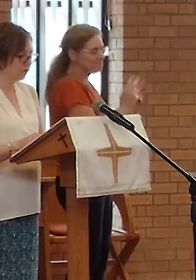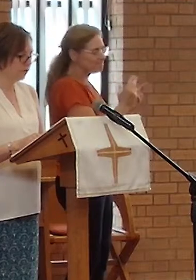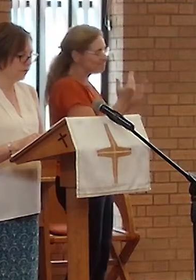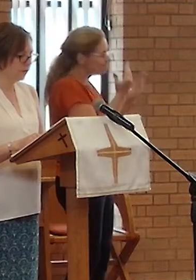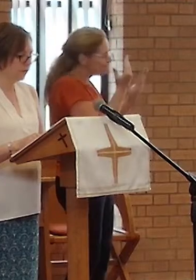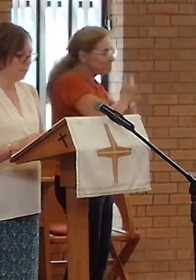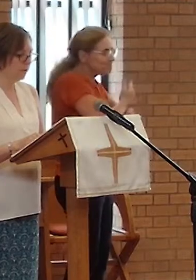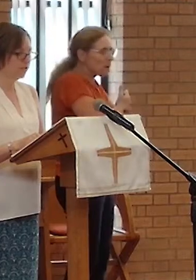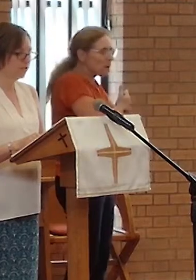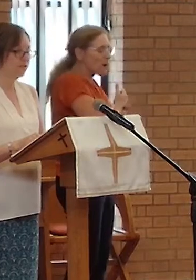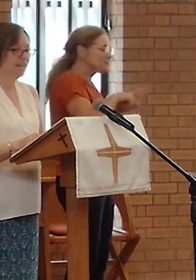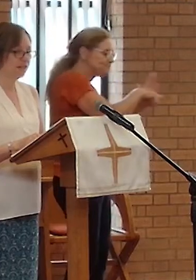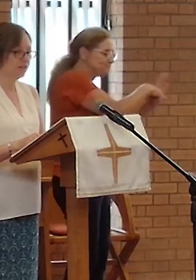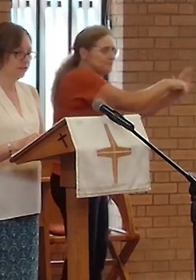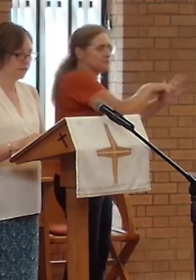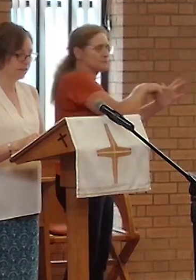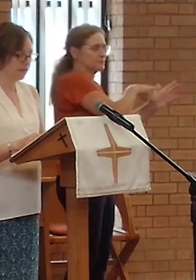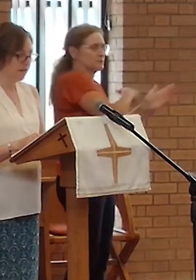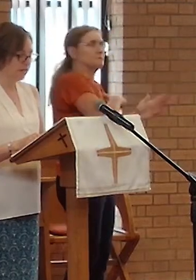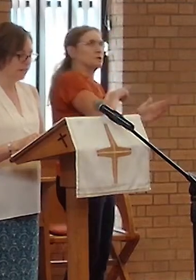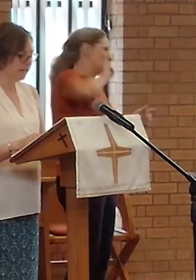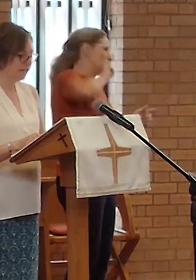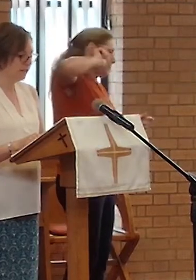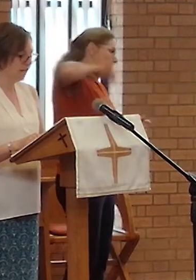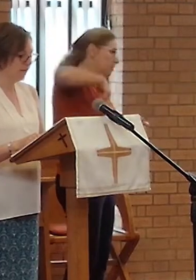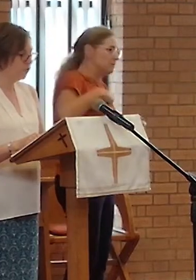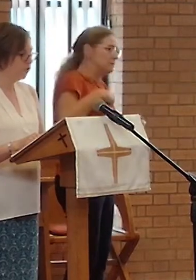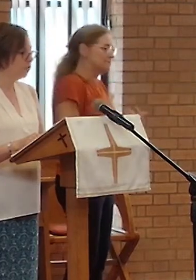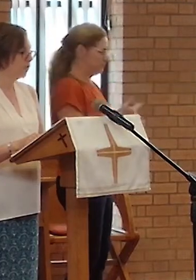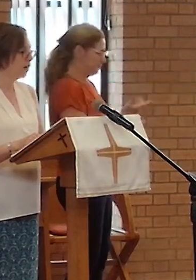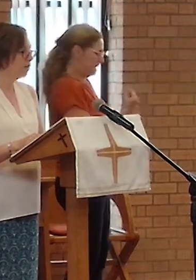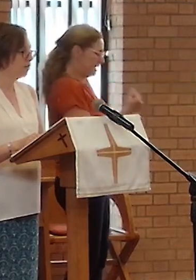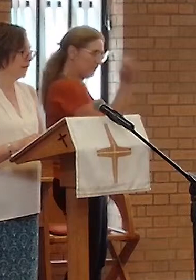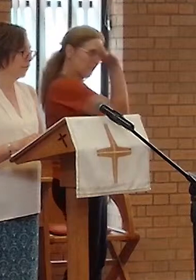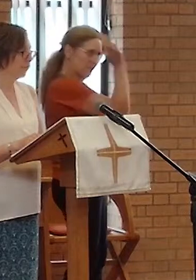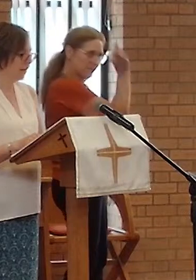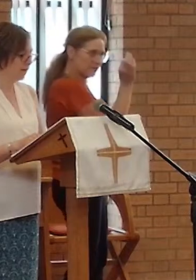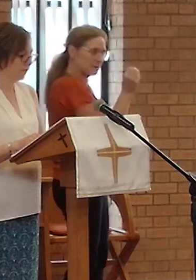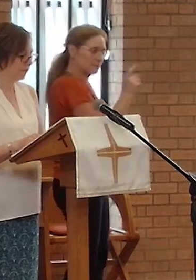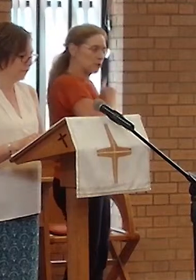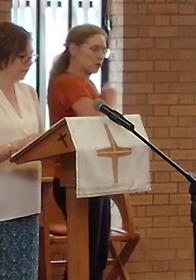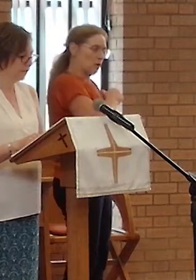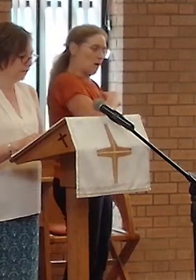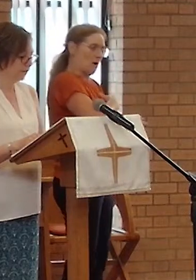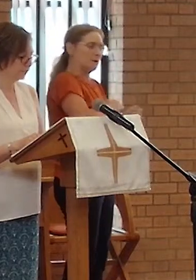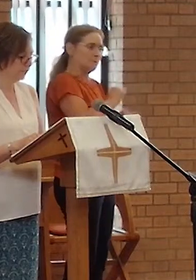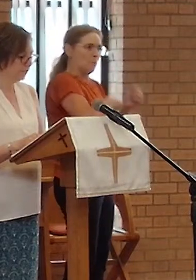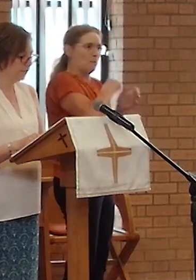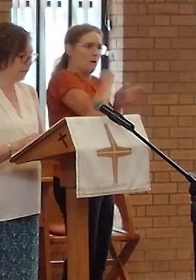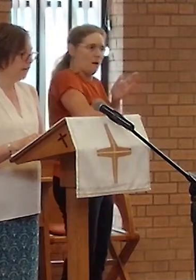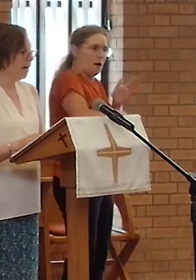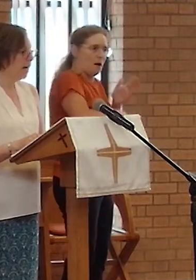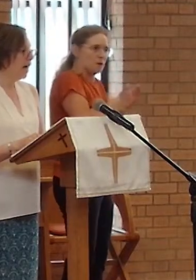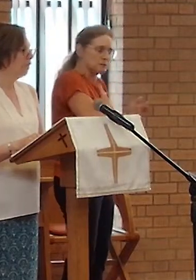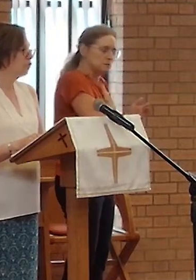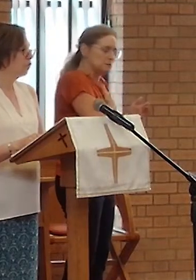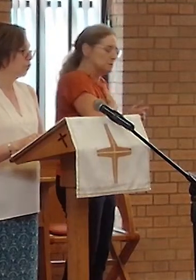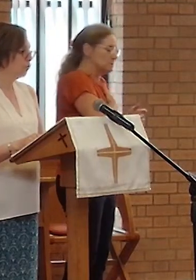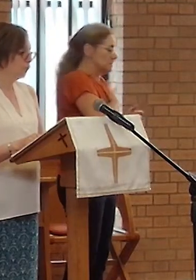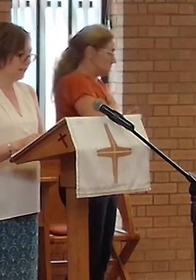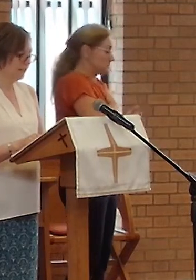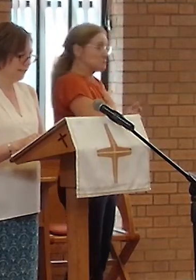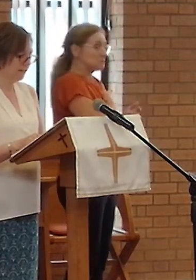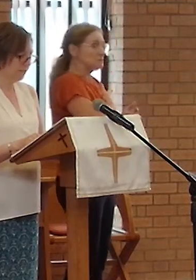God because of the ignorance that is in them due to the hardening of their hearts. Having lost